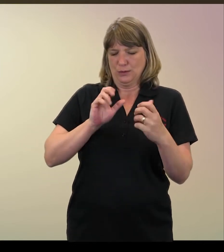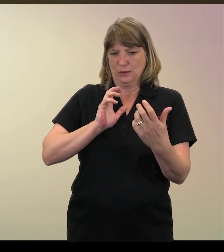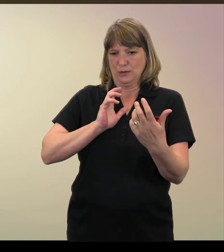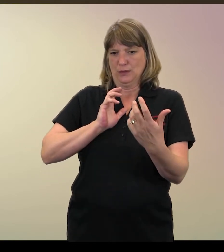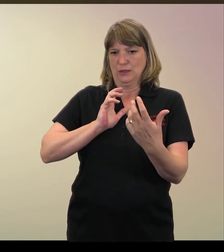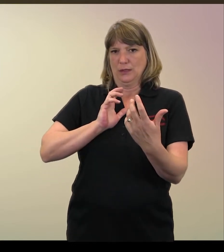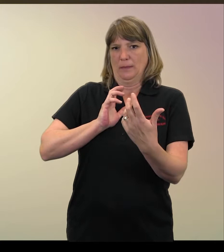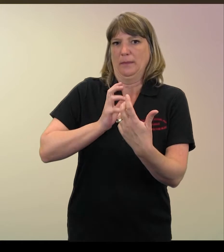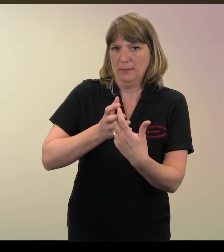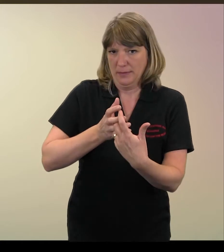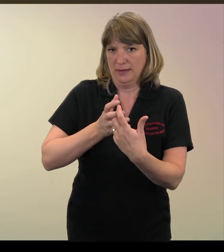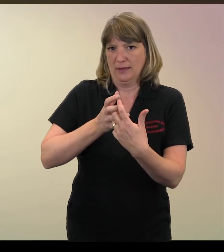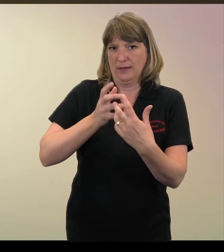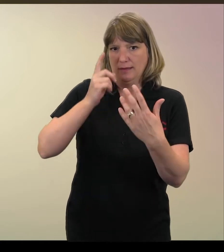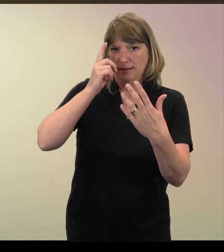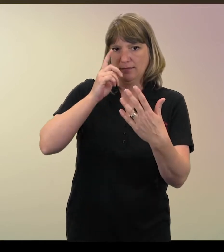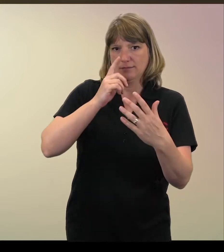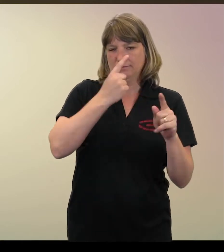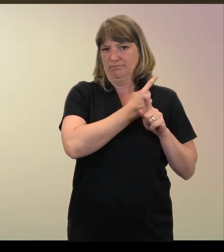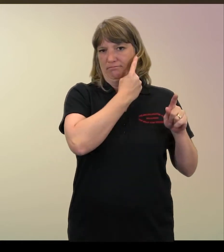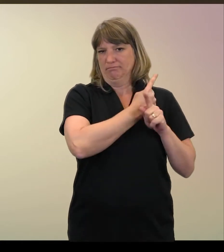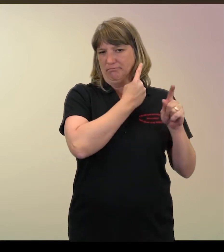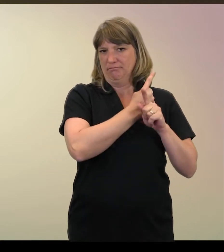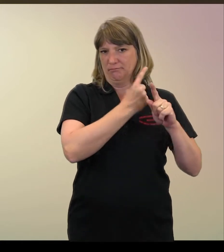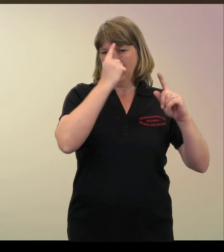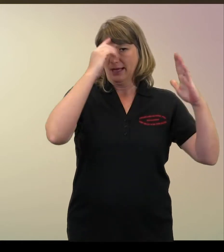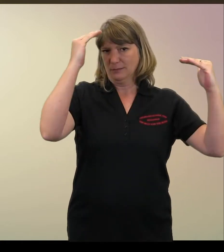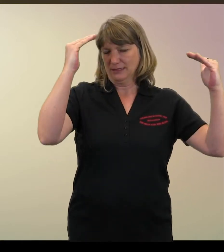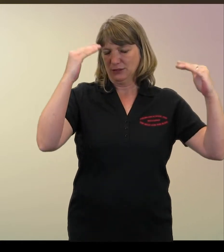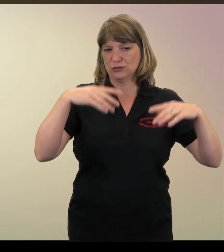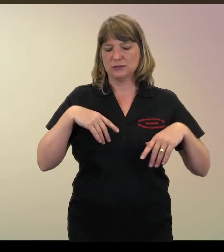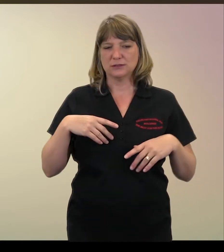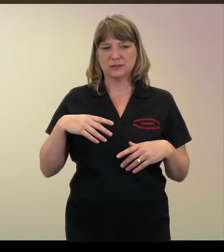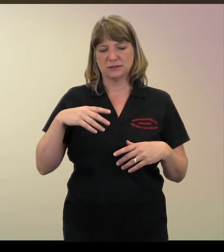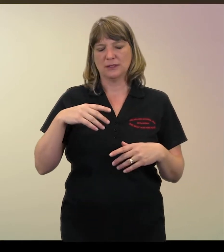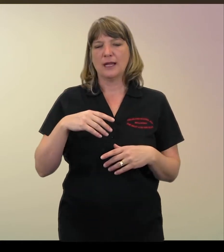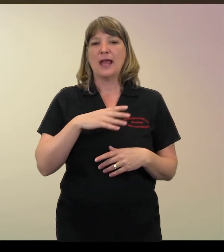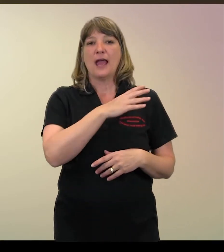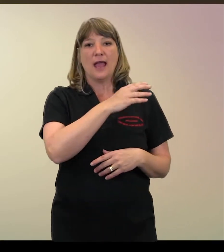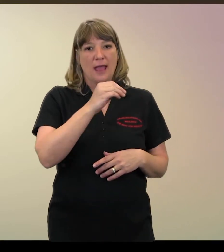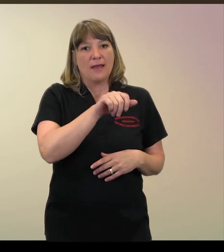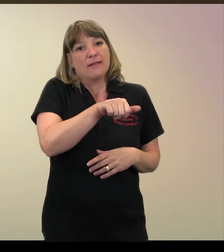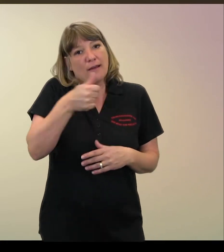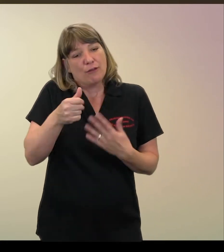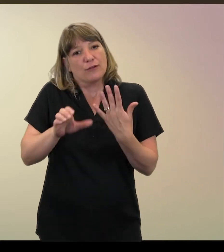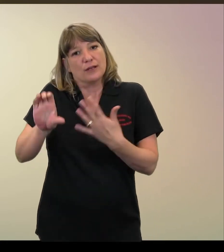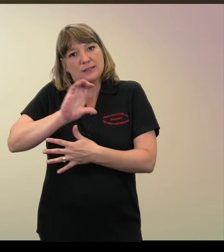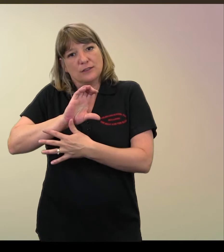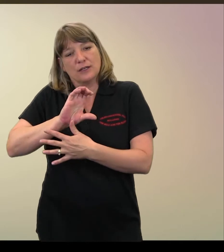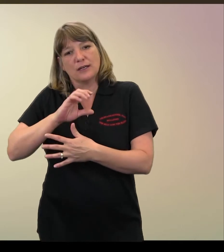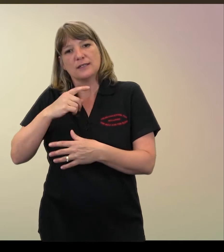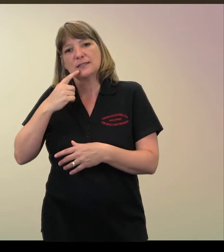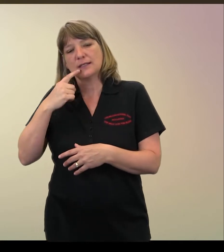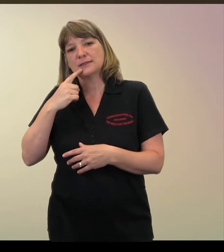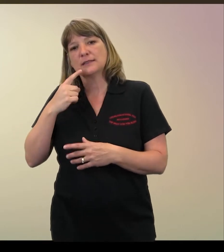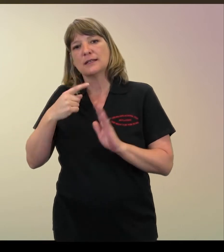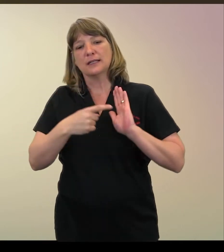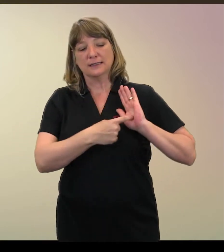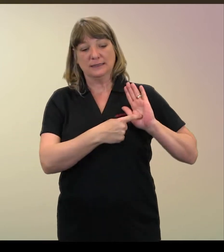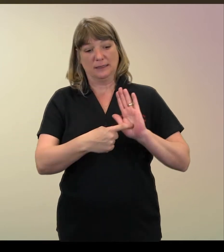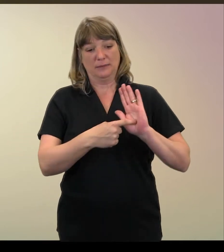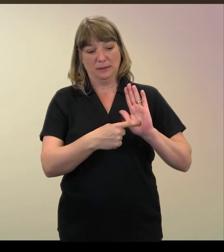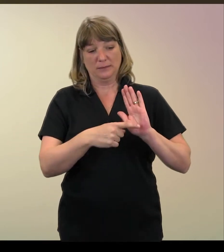to meet the expectations in that context. The other criteria is that